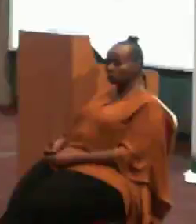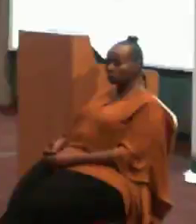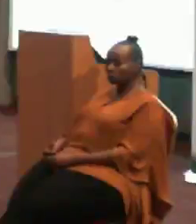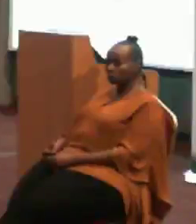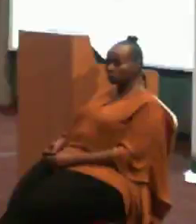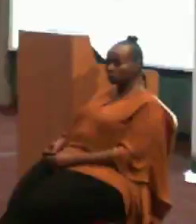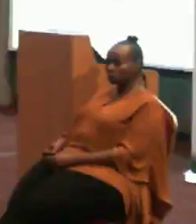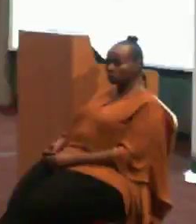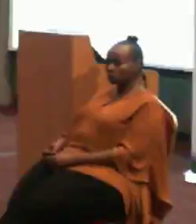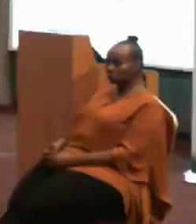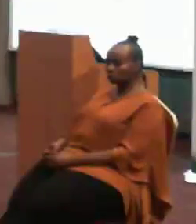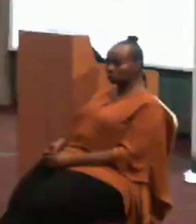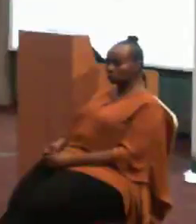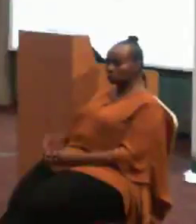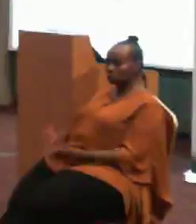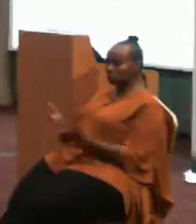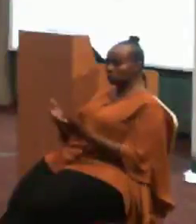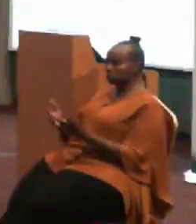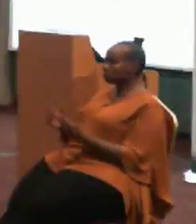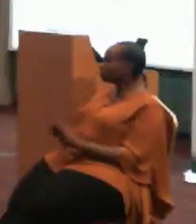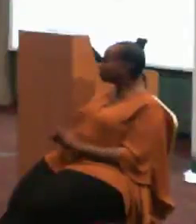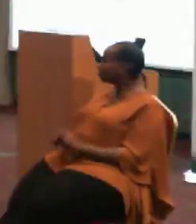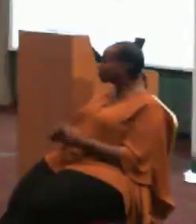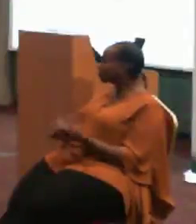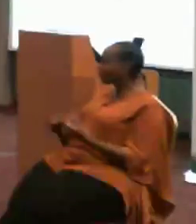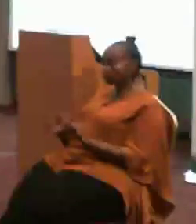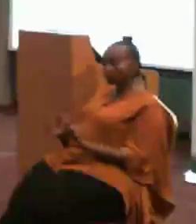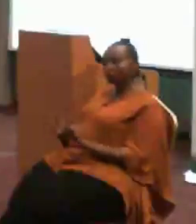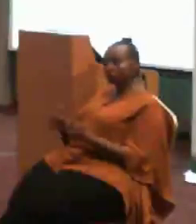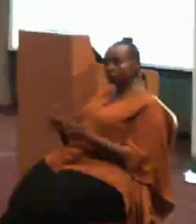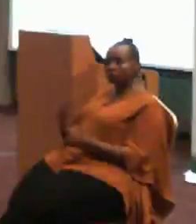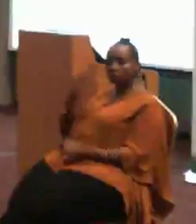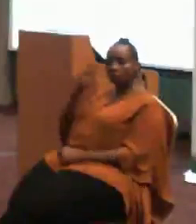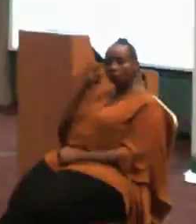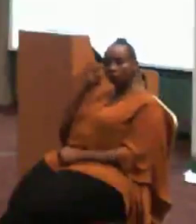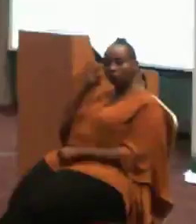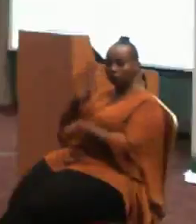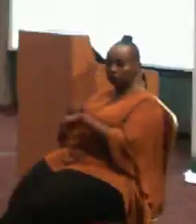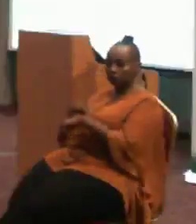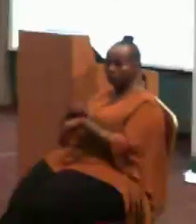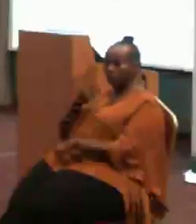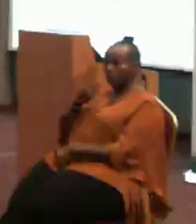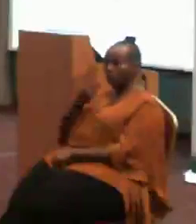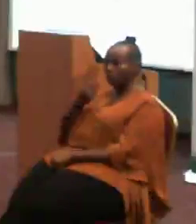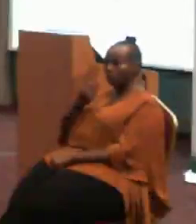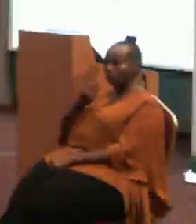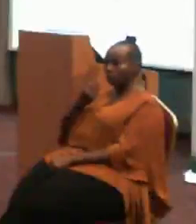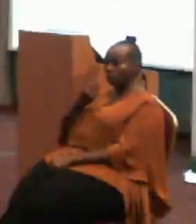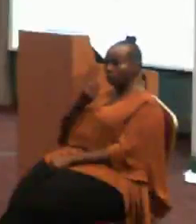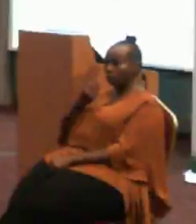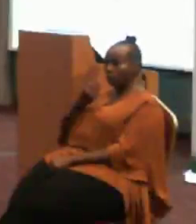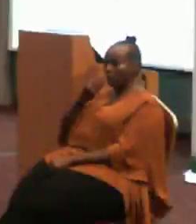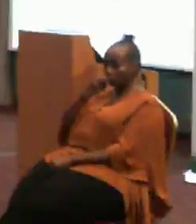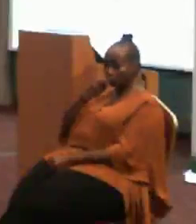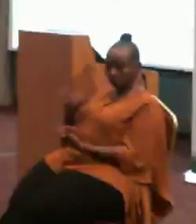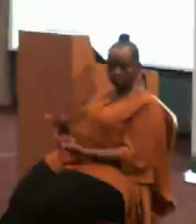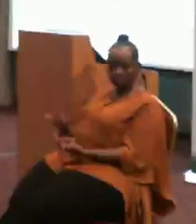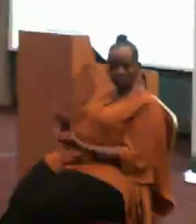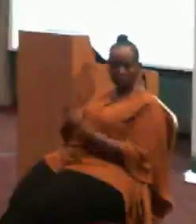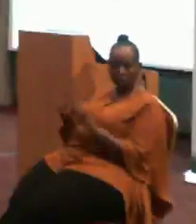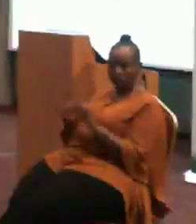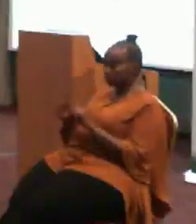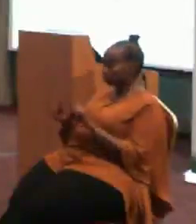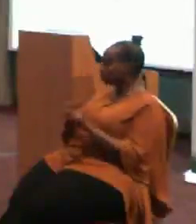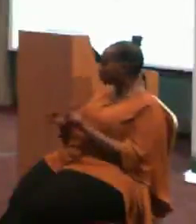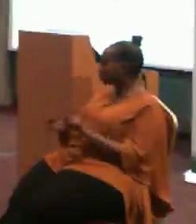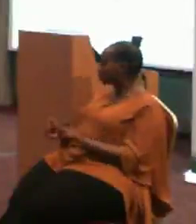I don't know if you want me to ask the other questions. Not is what is. I think we are running out of time, extremely out of time. We are,